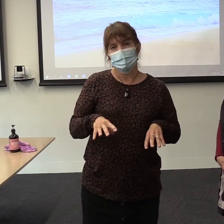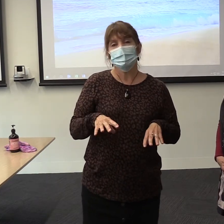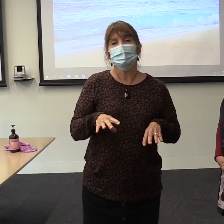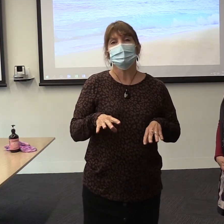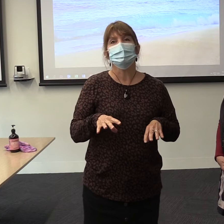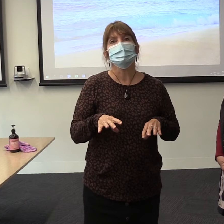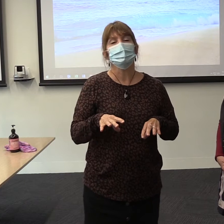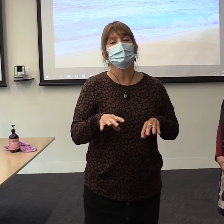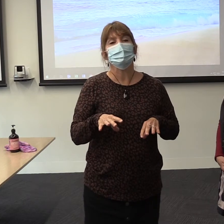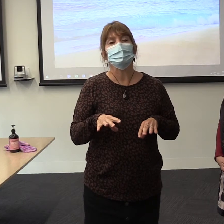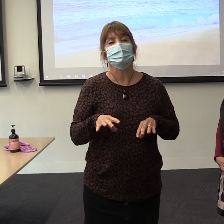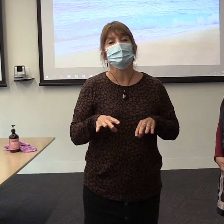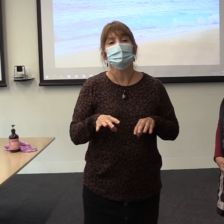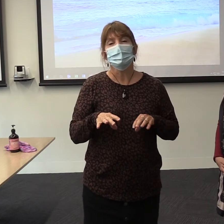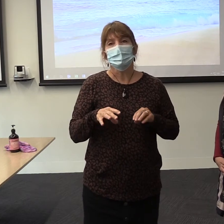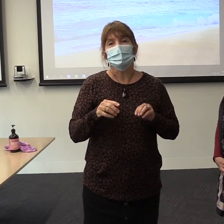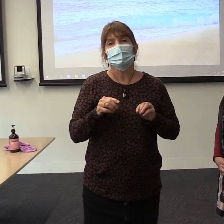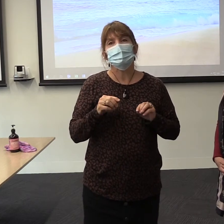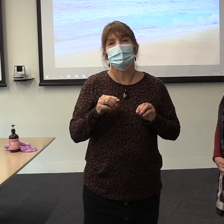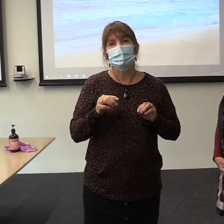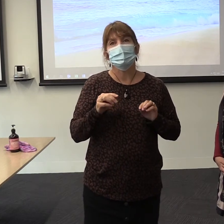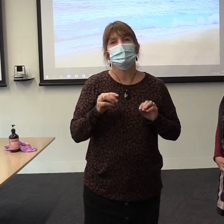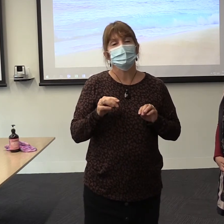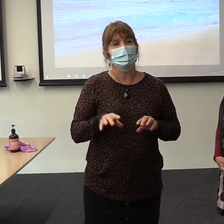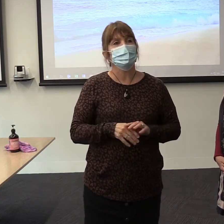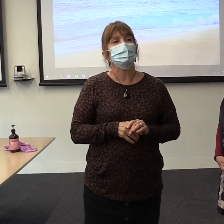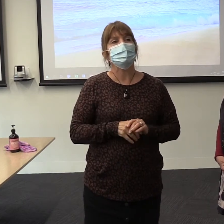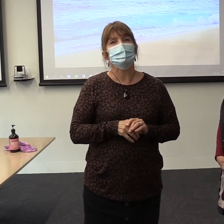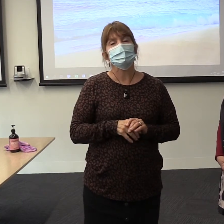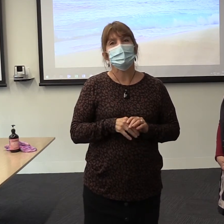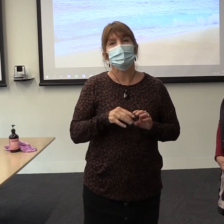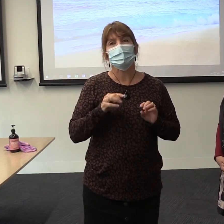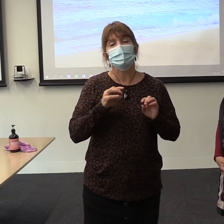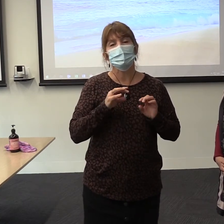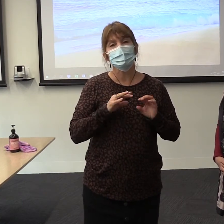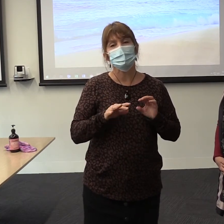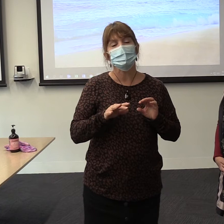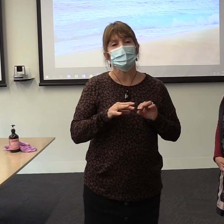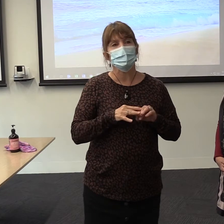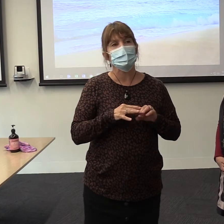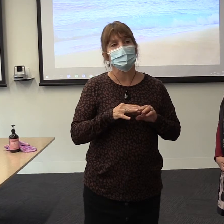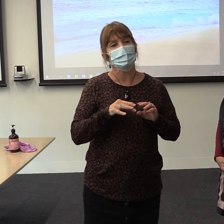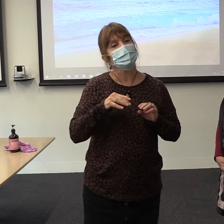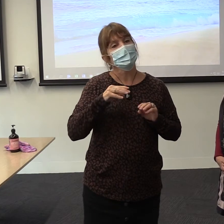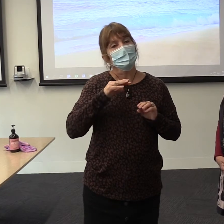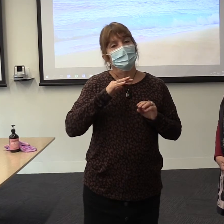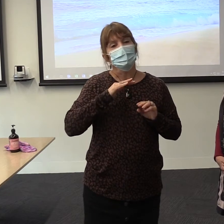exhalation in your breathing is really, really important. So when you're doing a breath technique,